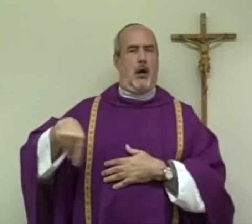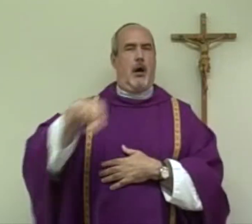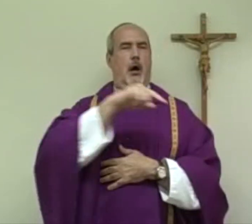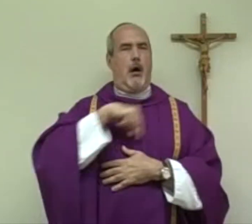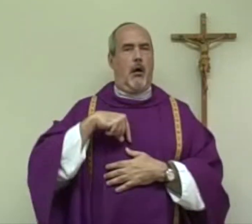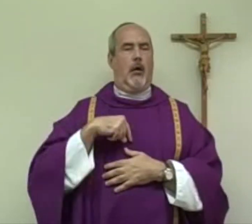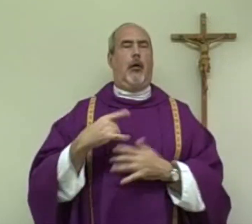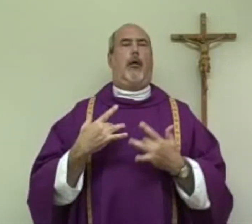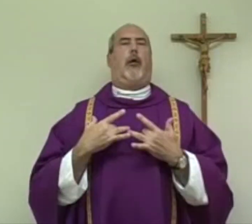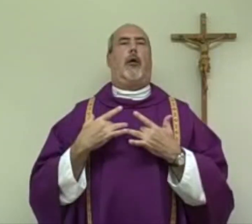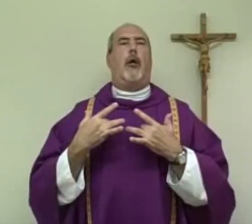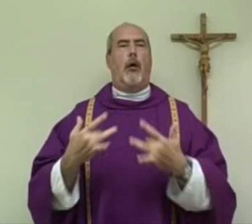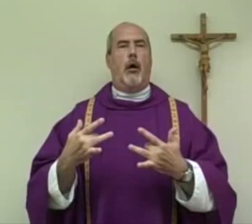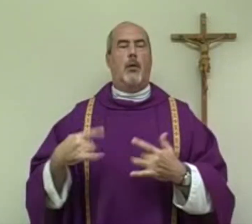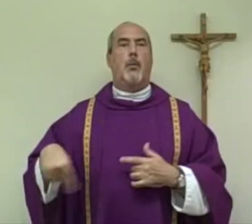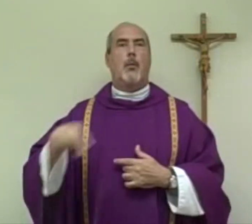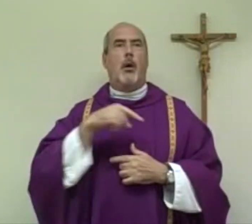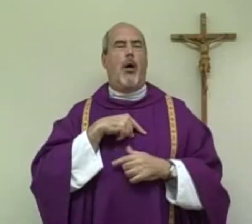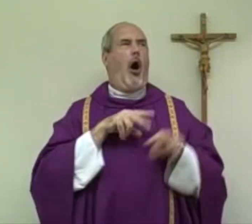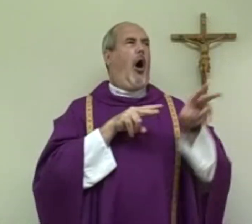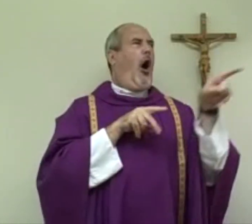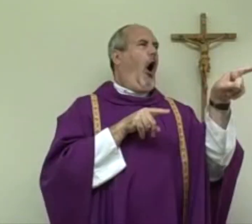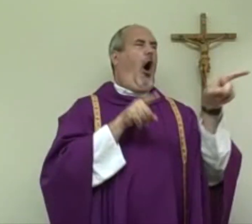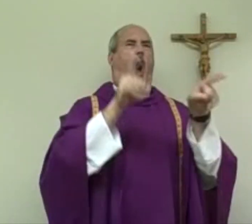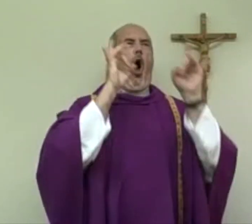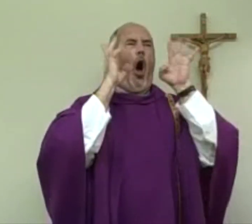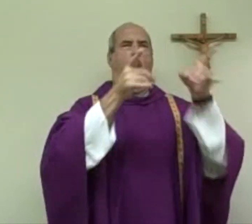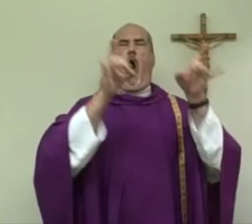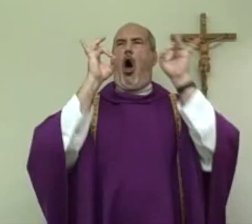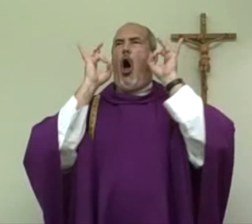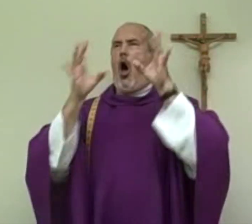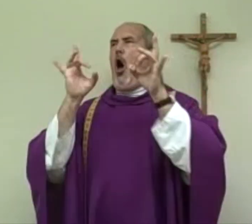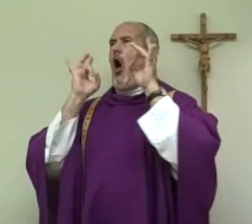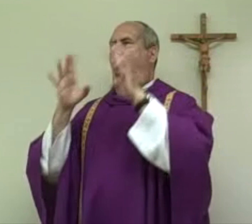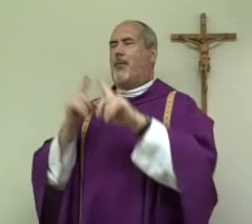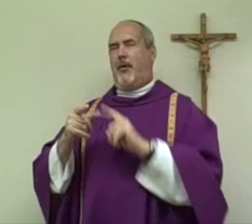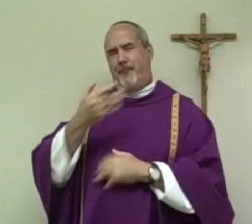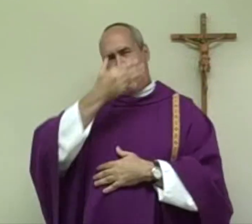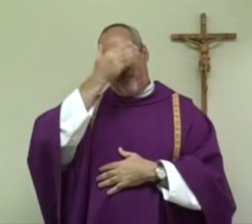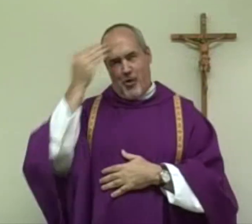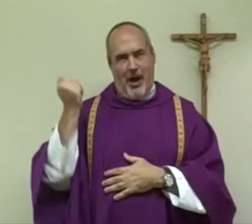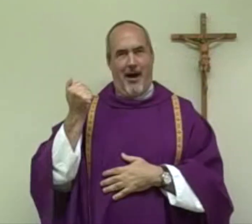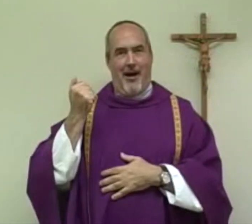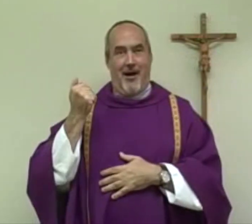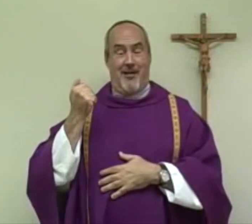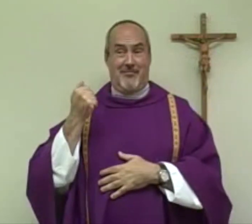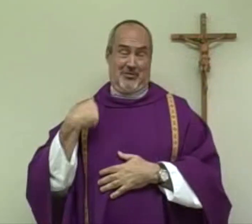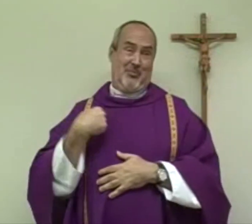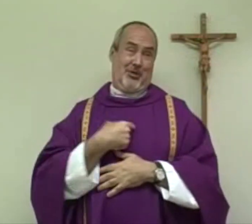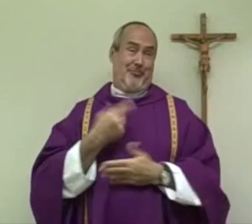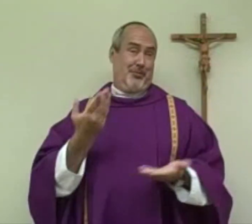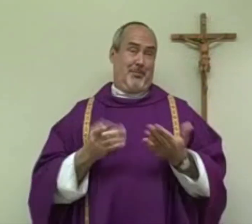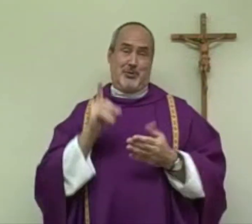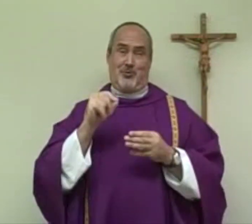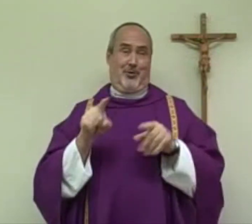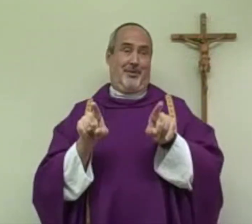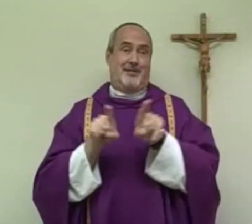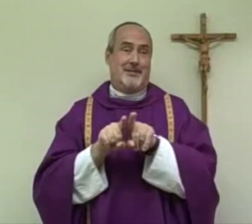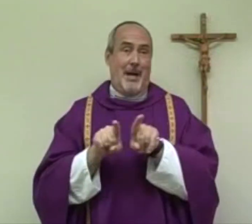This is a good reminder to all of us that when we look at other people and judge them and think how terrible they